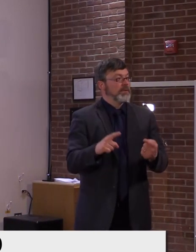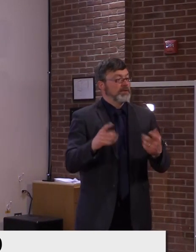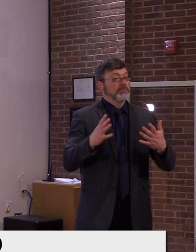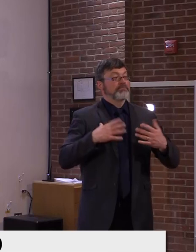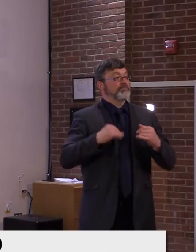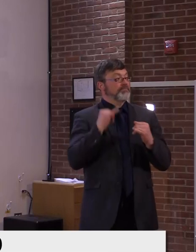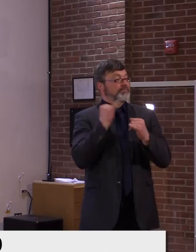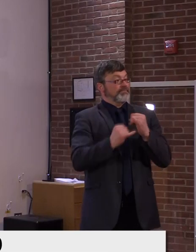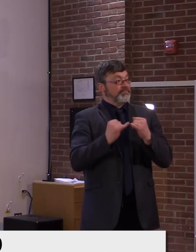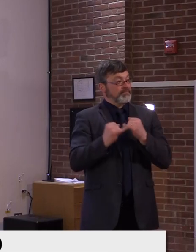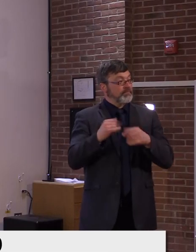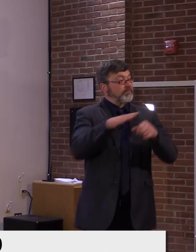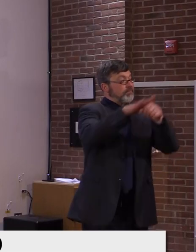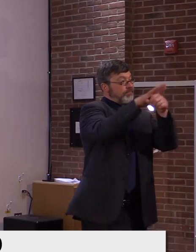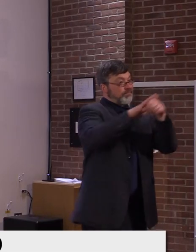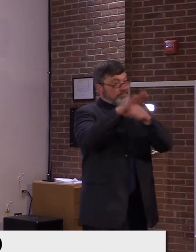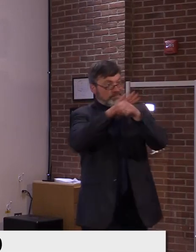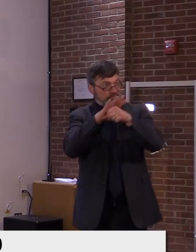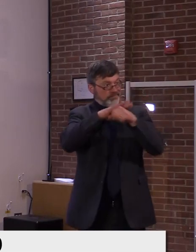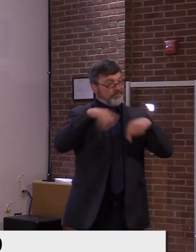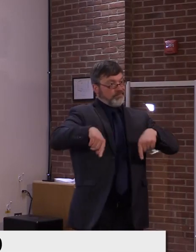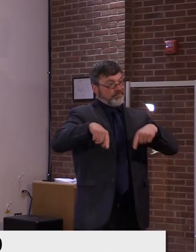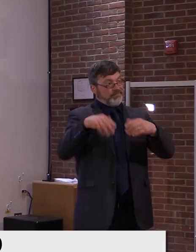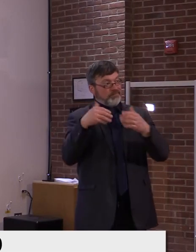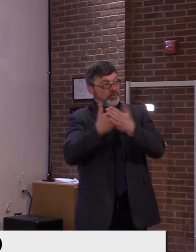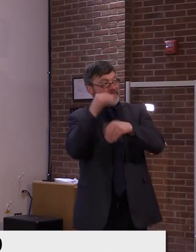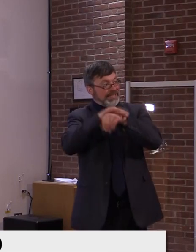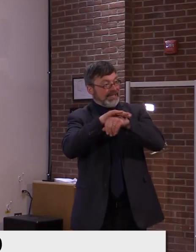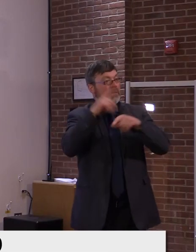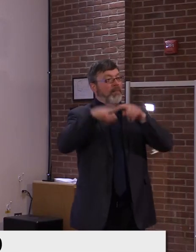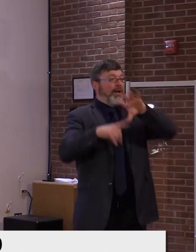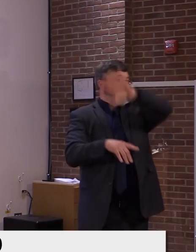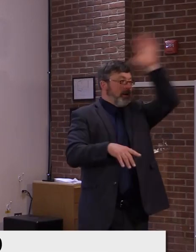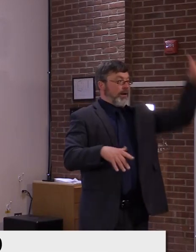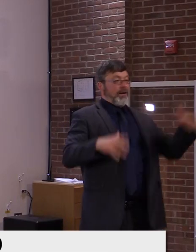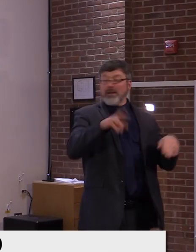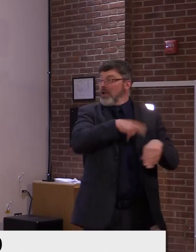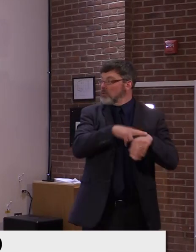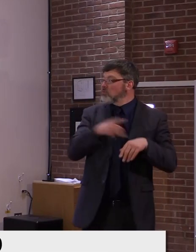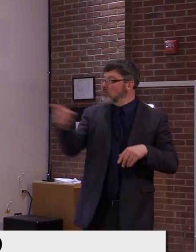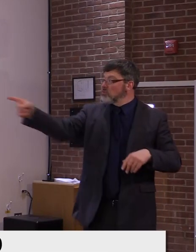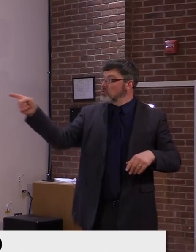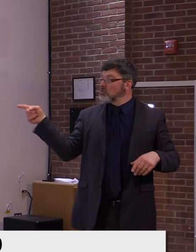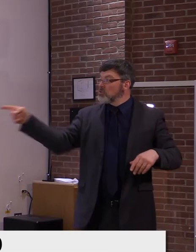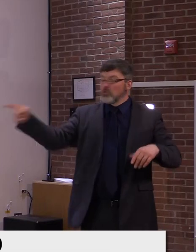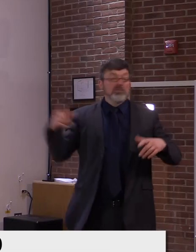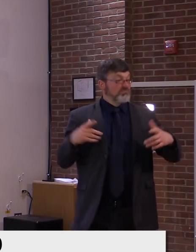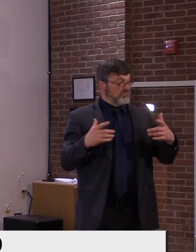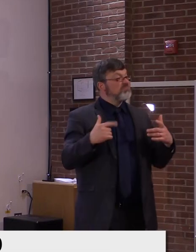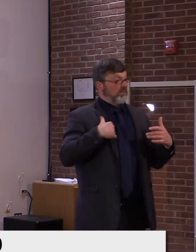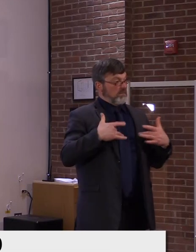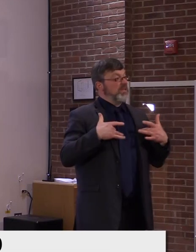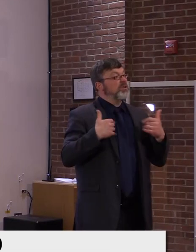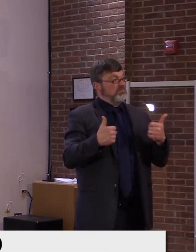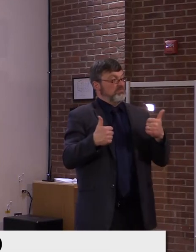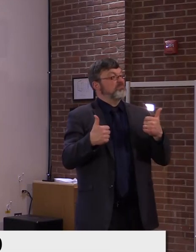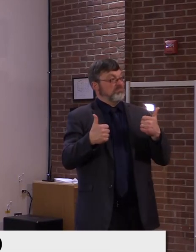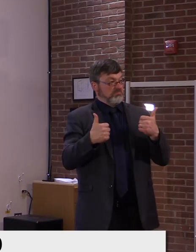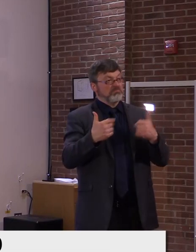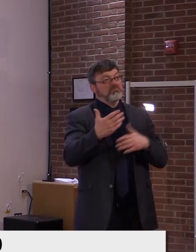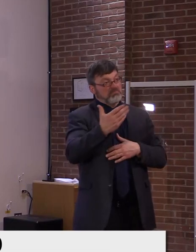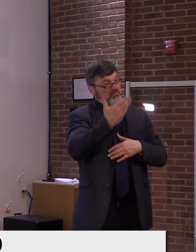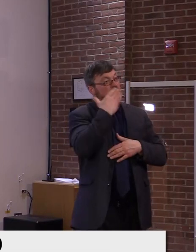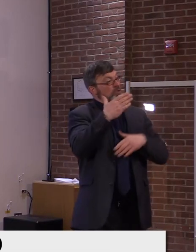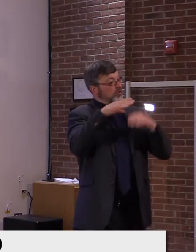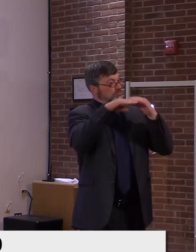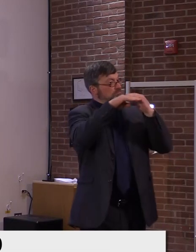are similarly some signs of optimism around the Northeast, with cases appearing to stabilize a bit, with the overall number of cases